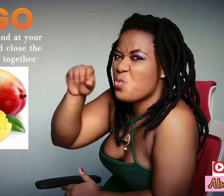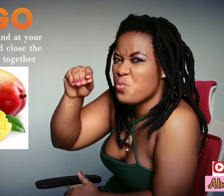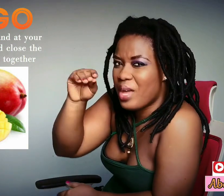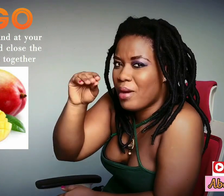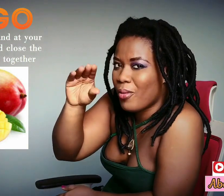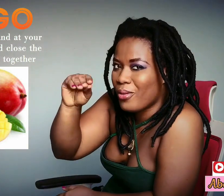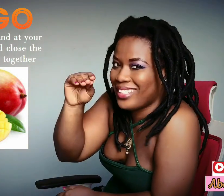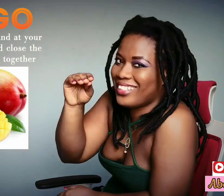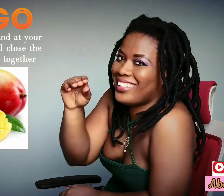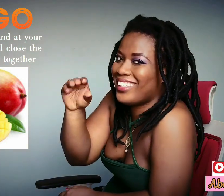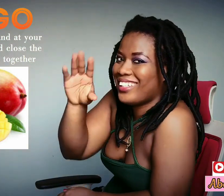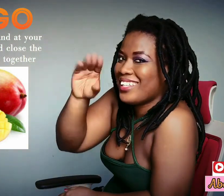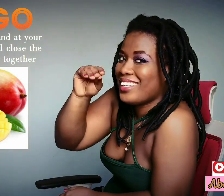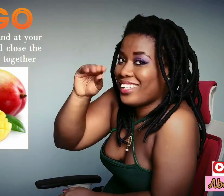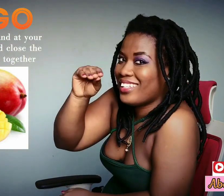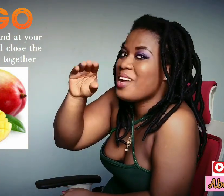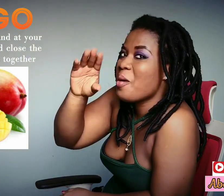that's the umia mango